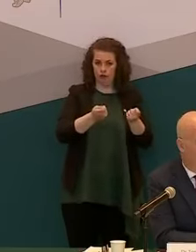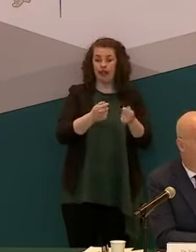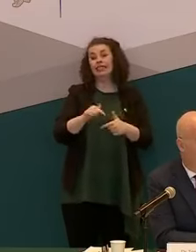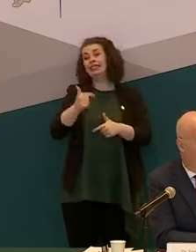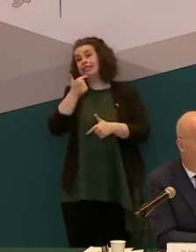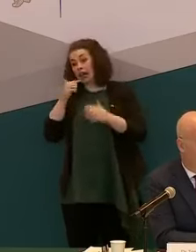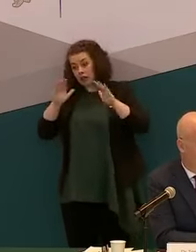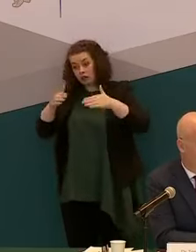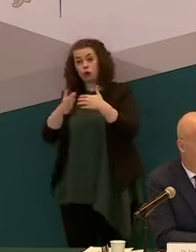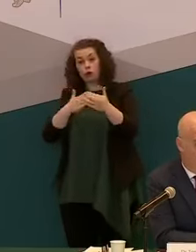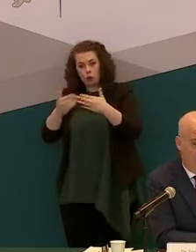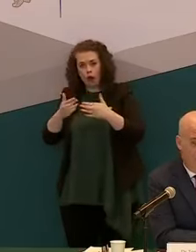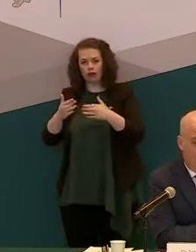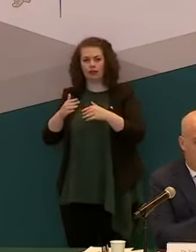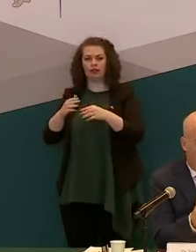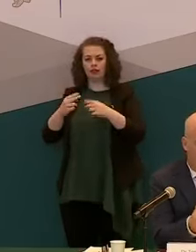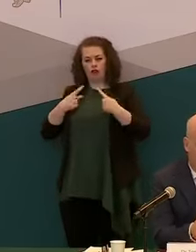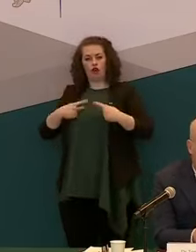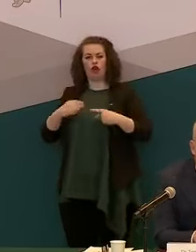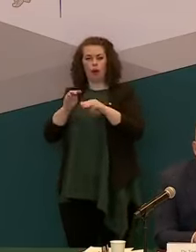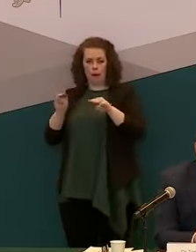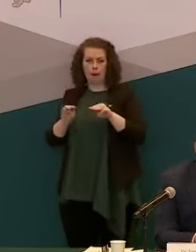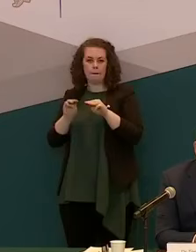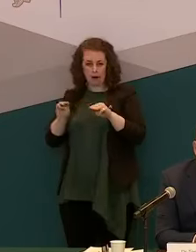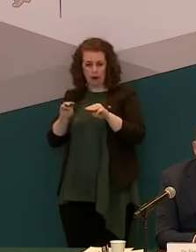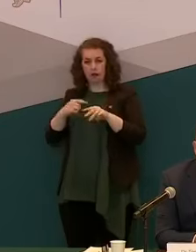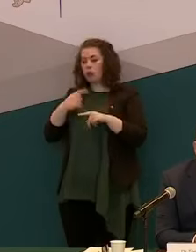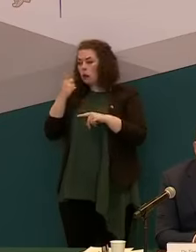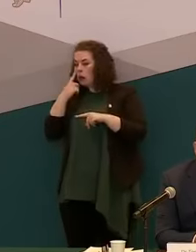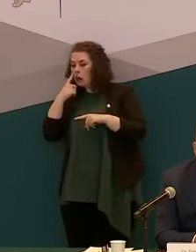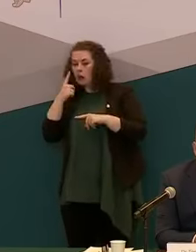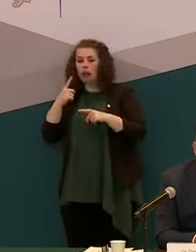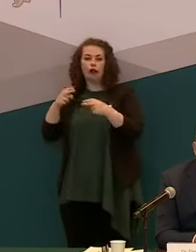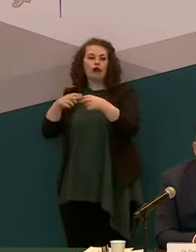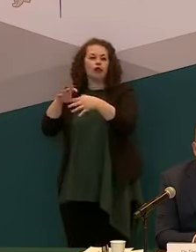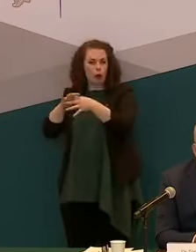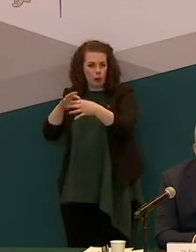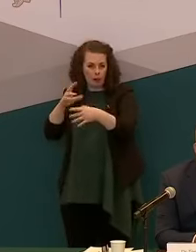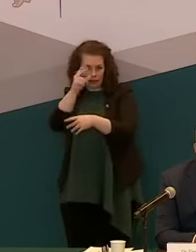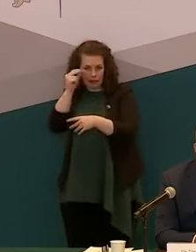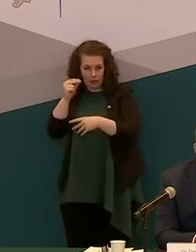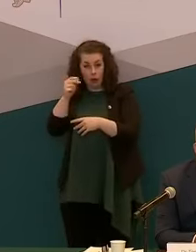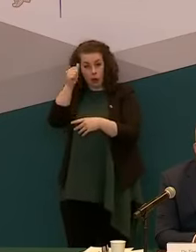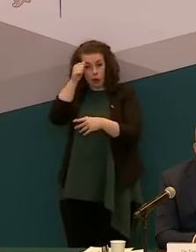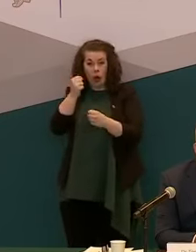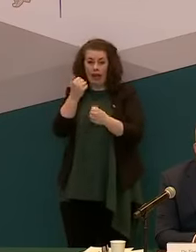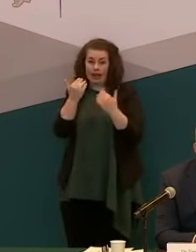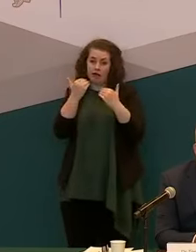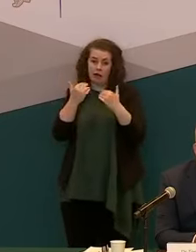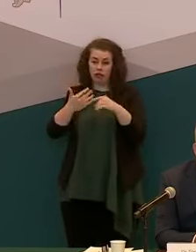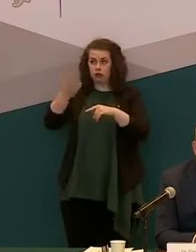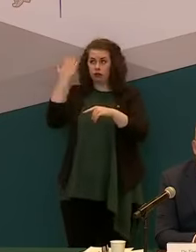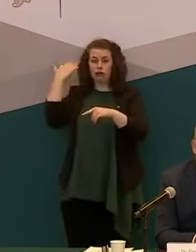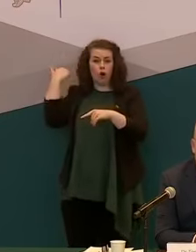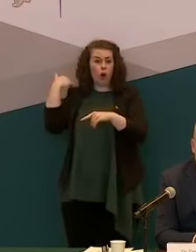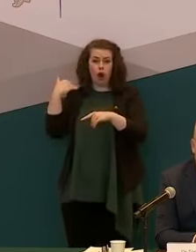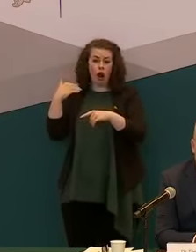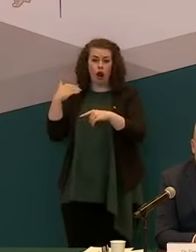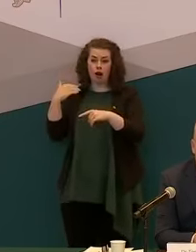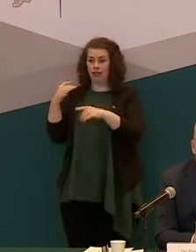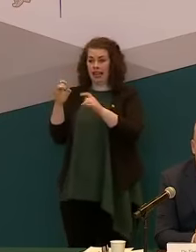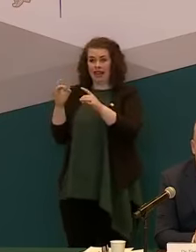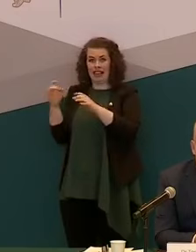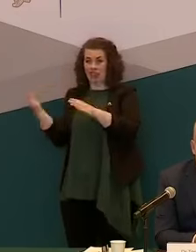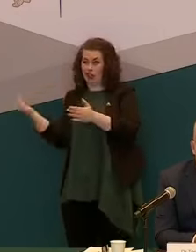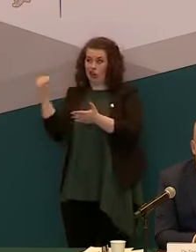on the question of nursing homes. We know both from the data that was coming to us long before this infection came to Europe, and then